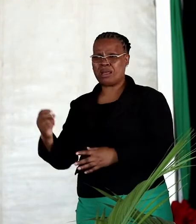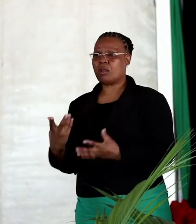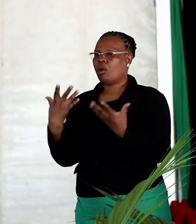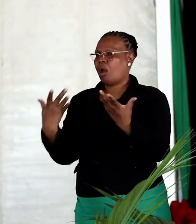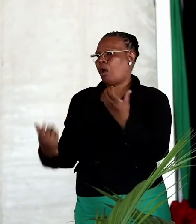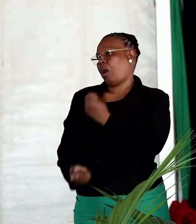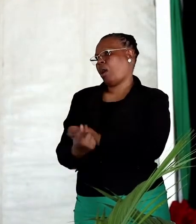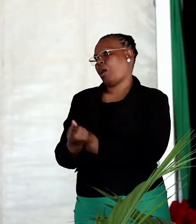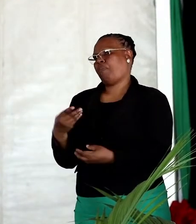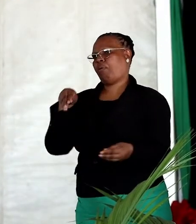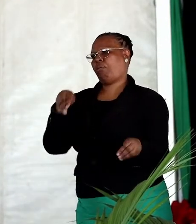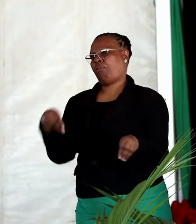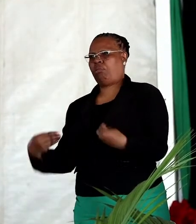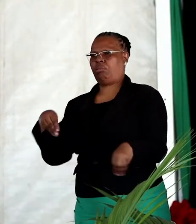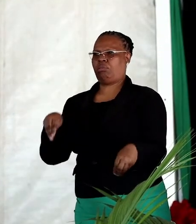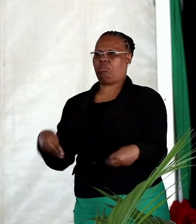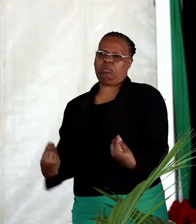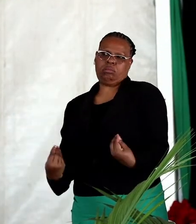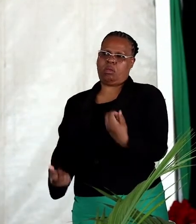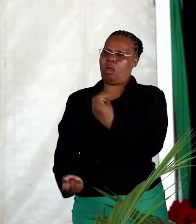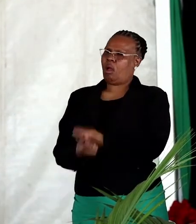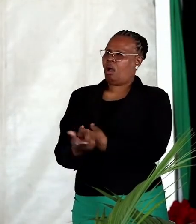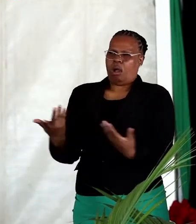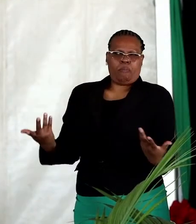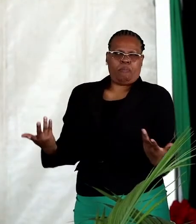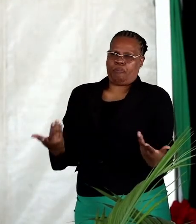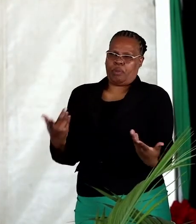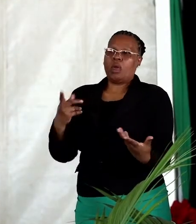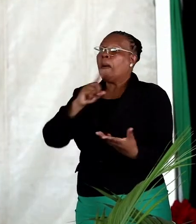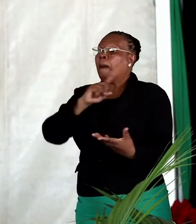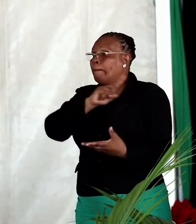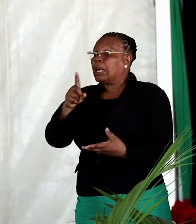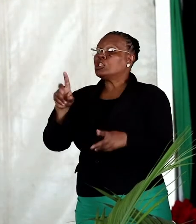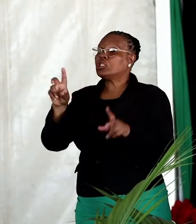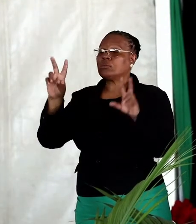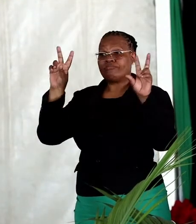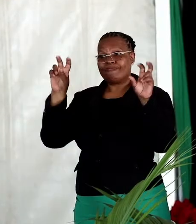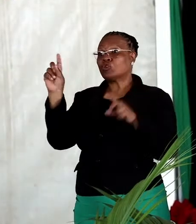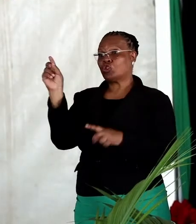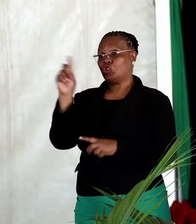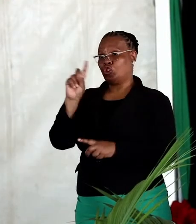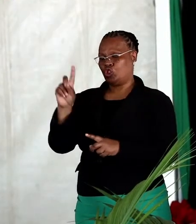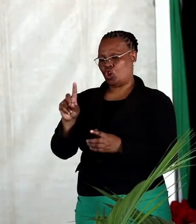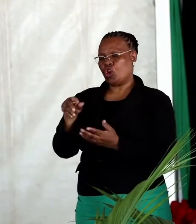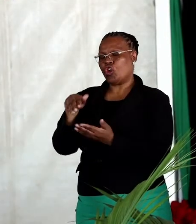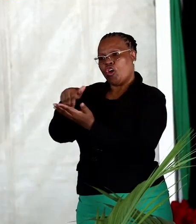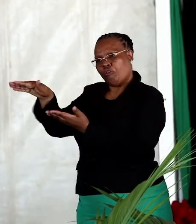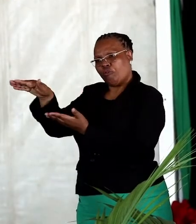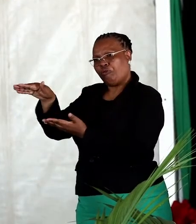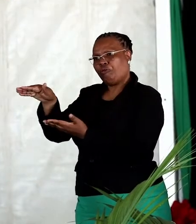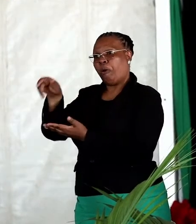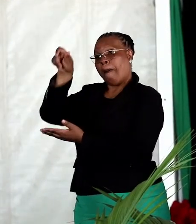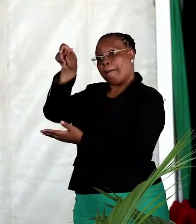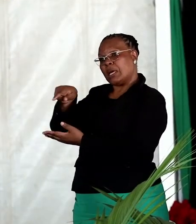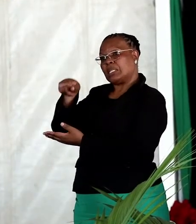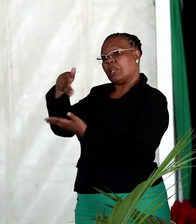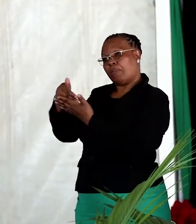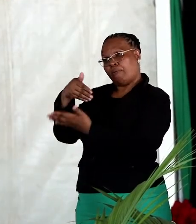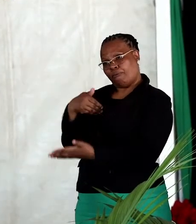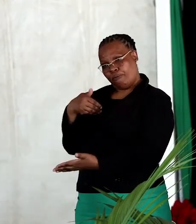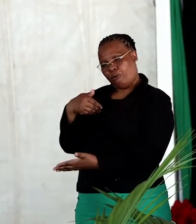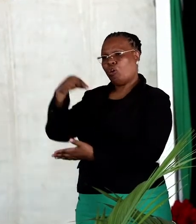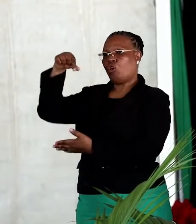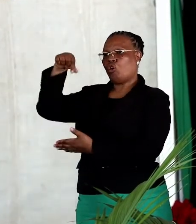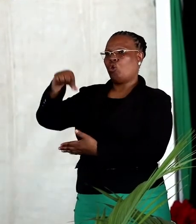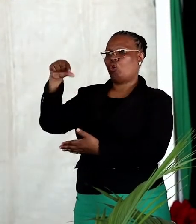yayikokokubana uGqozo makayishiye indawo. Indeed, ii-elections zenzeka ngo-1994.